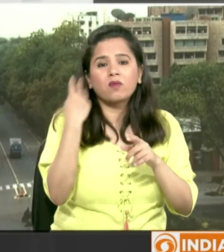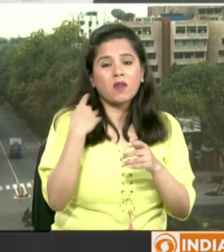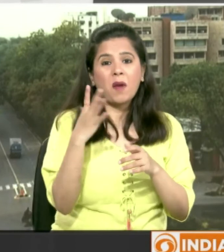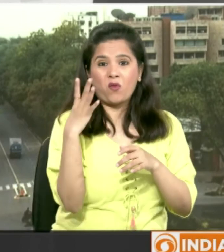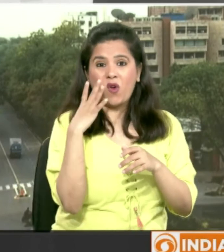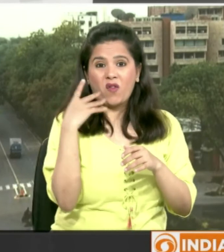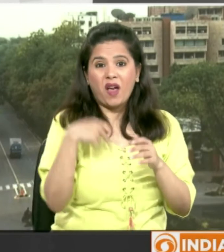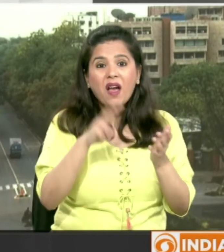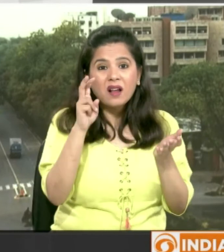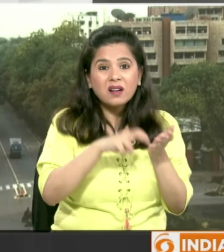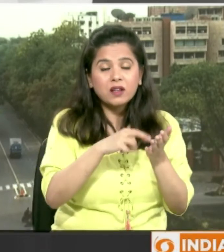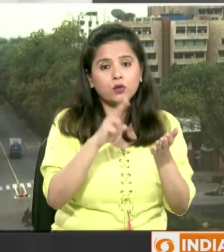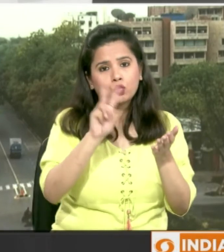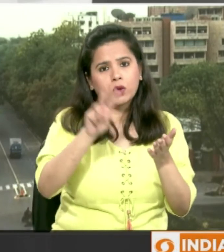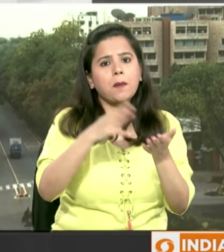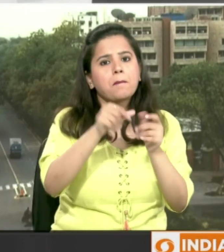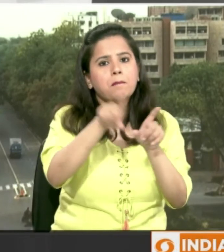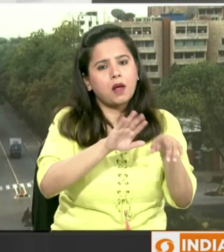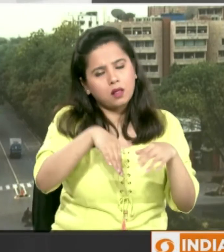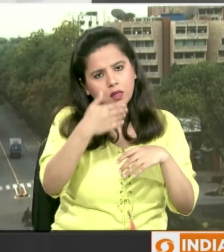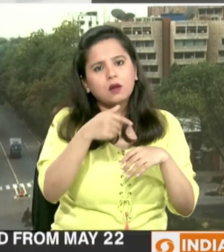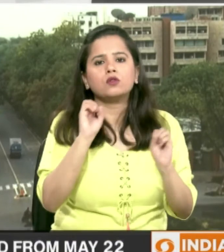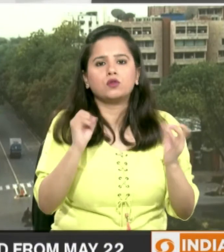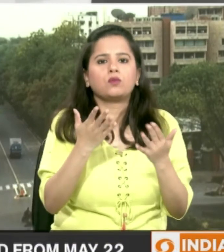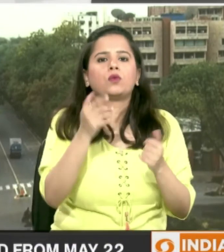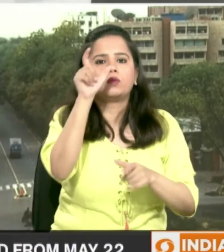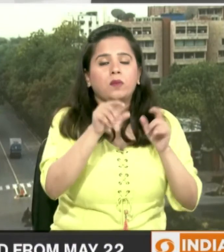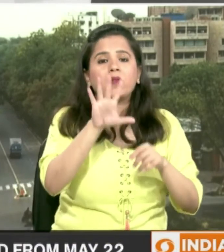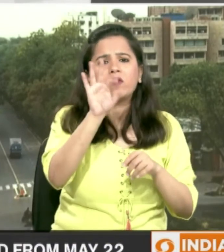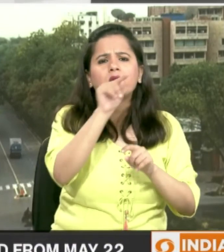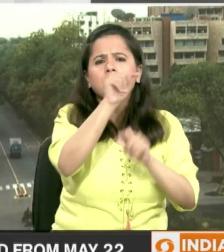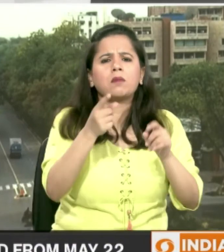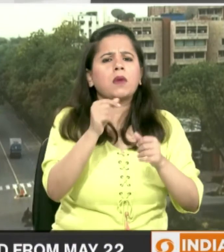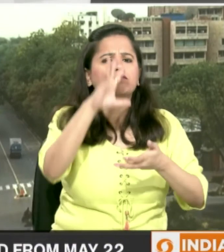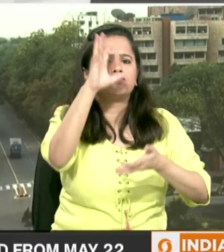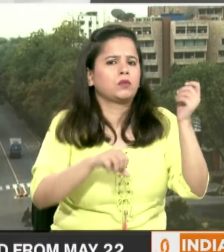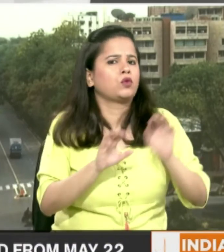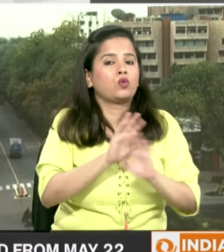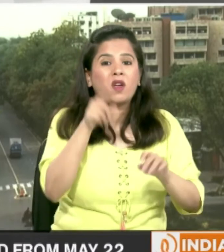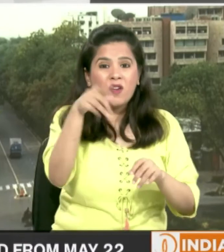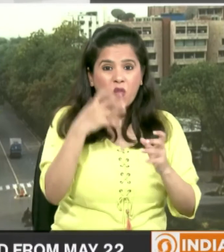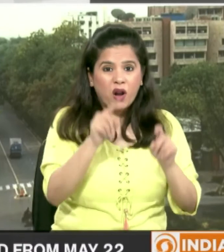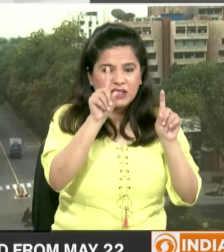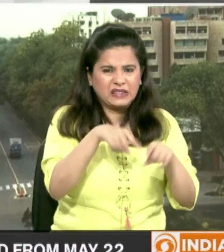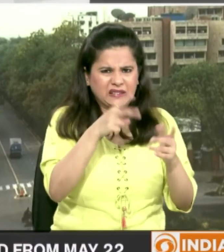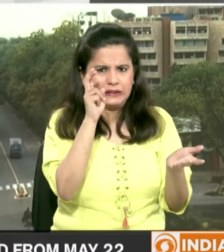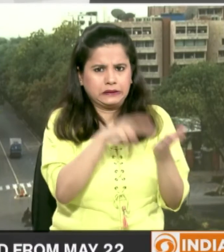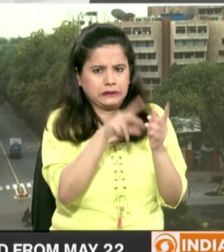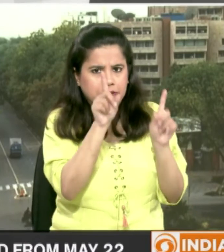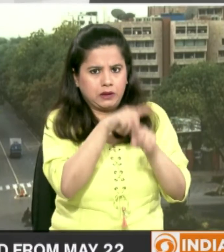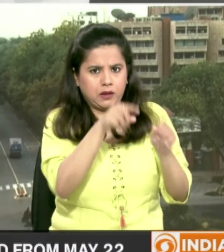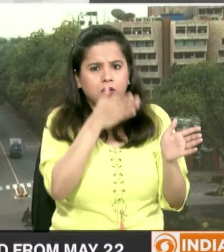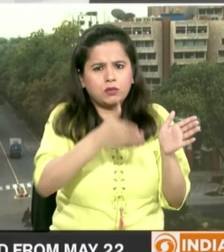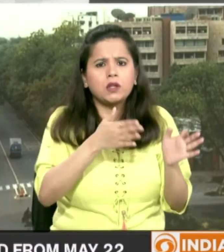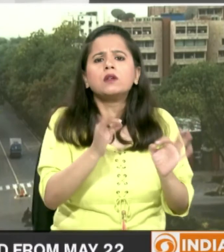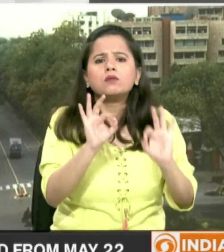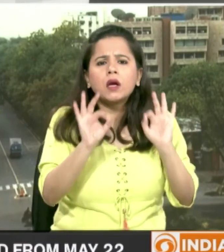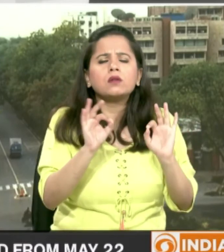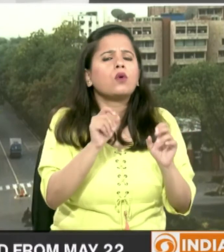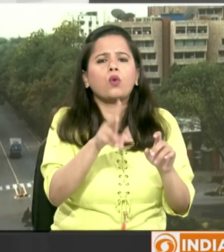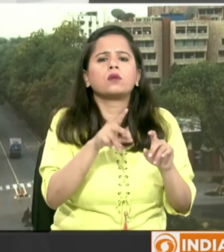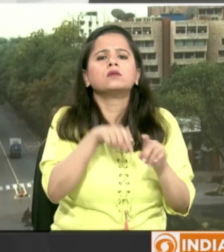from 22nd May. Now, 50% fee will not be deducted on the cancellation of tickets in special trains, and the